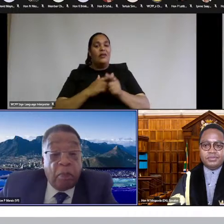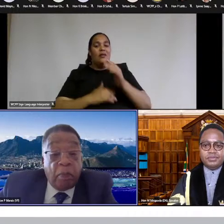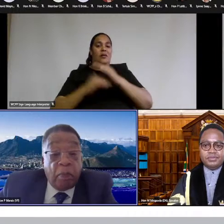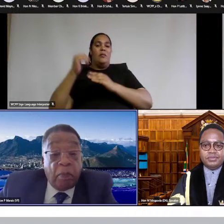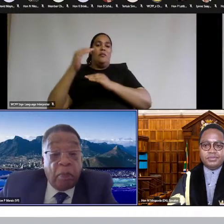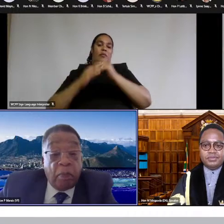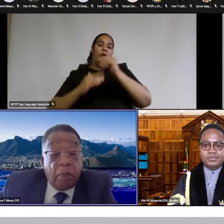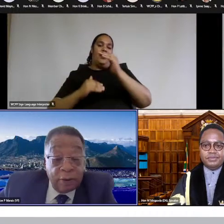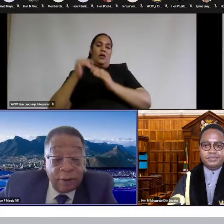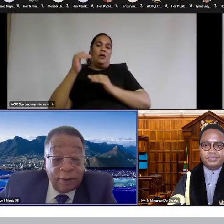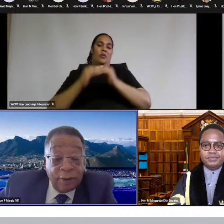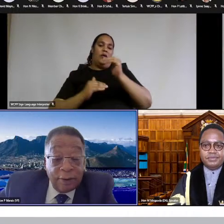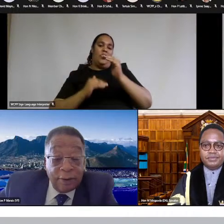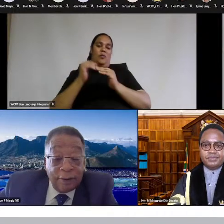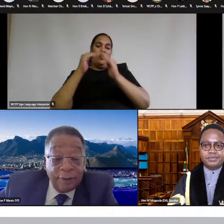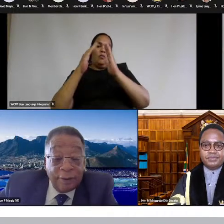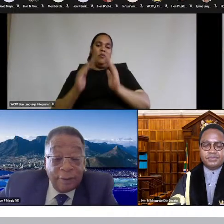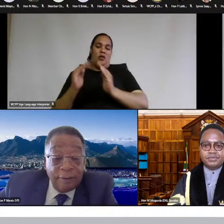build your barns.